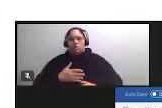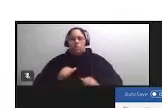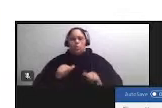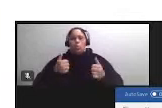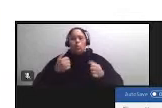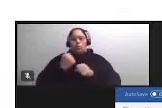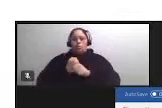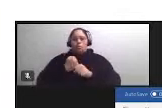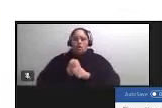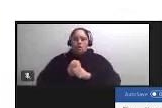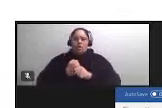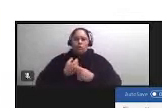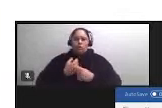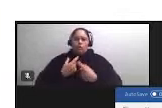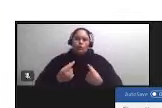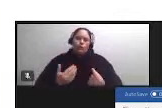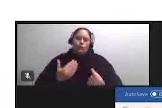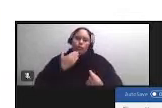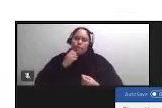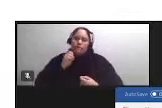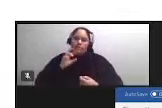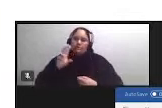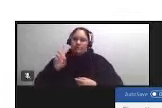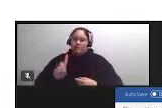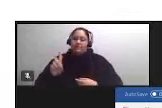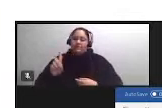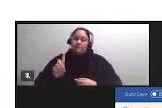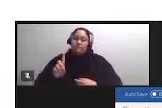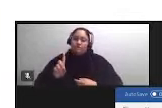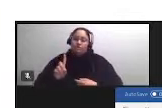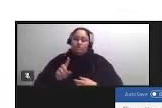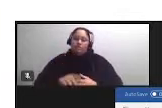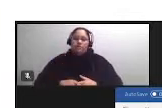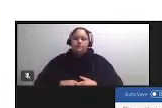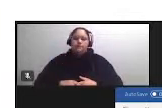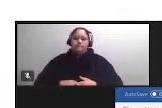work that is done by Mr. Davids.